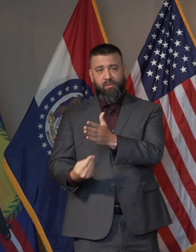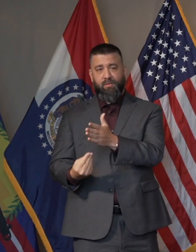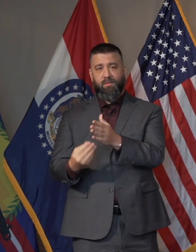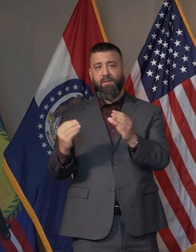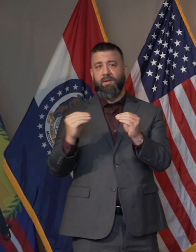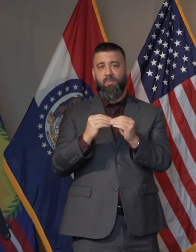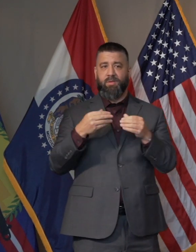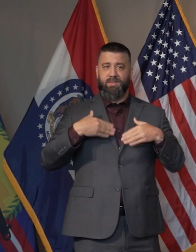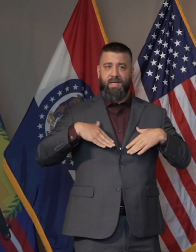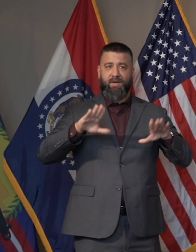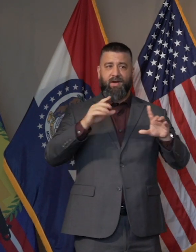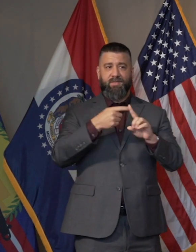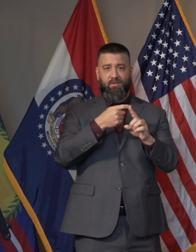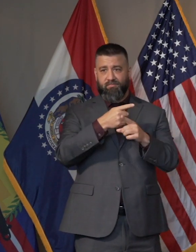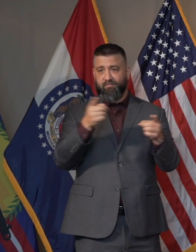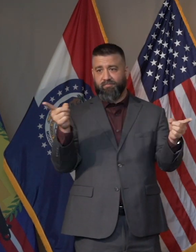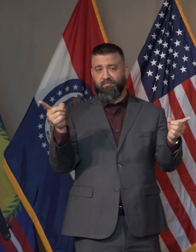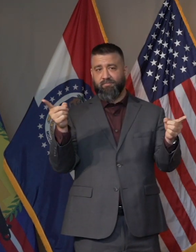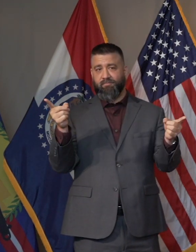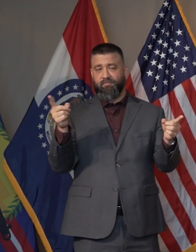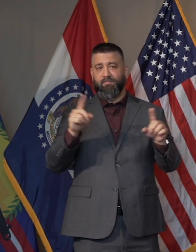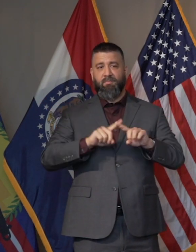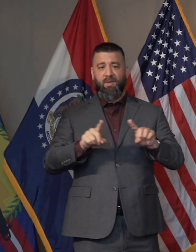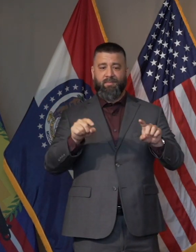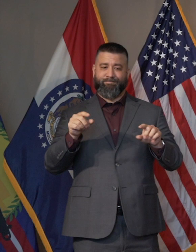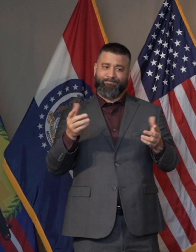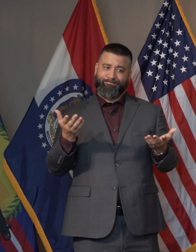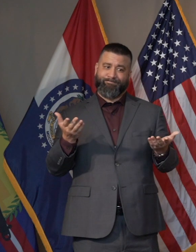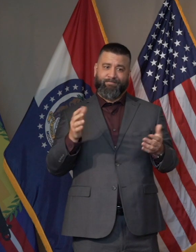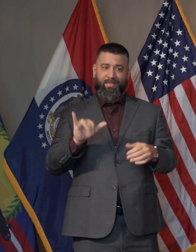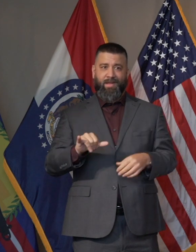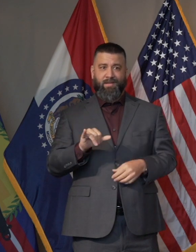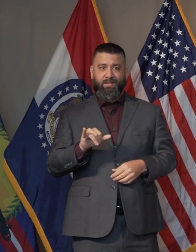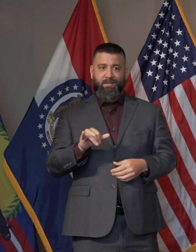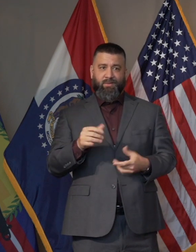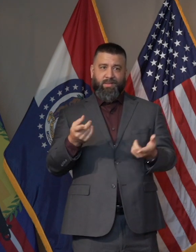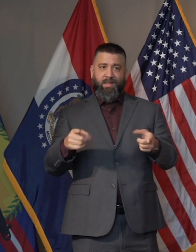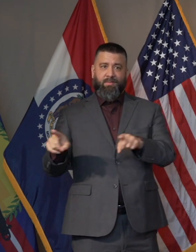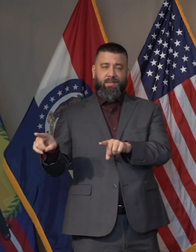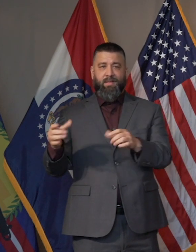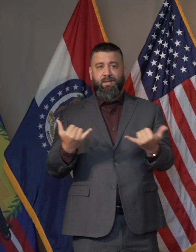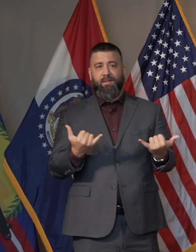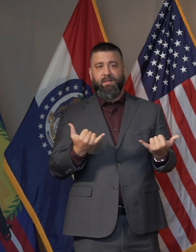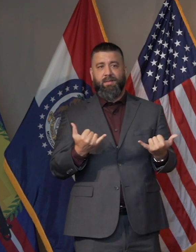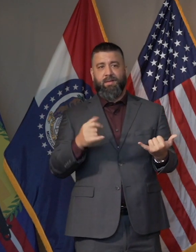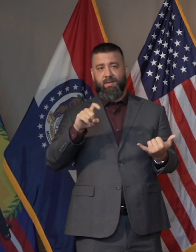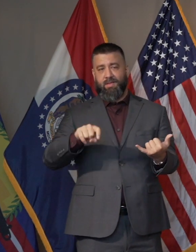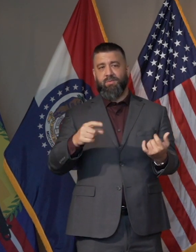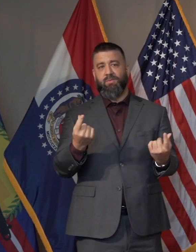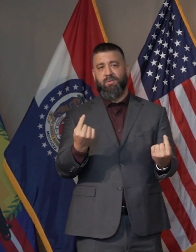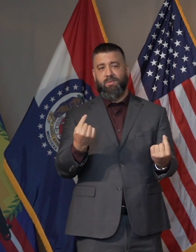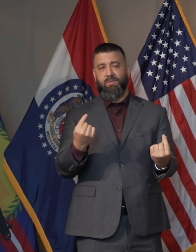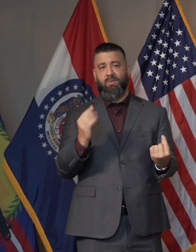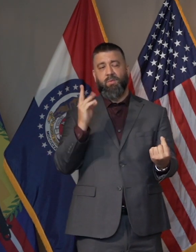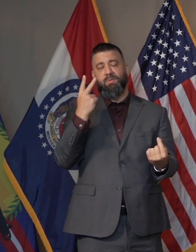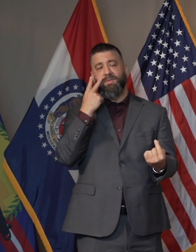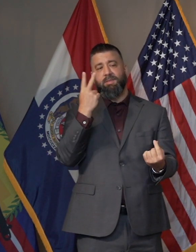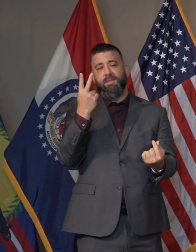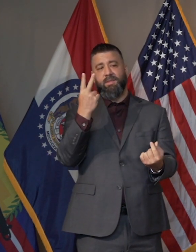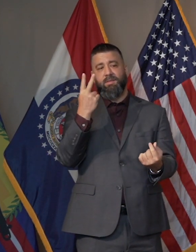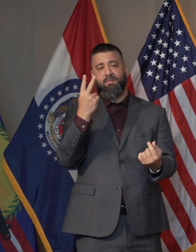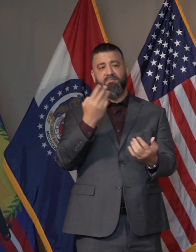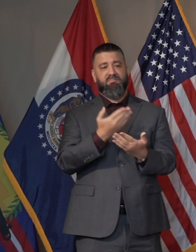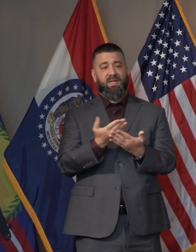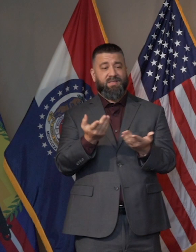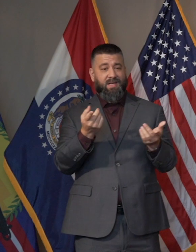great deal more sacrifice that's required in our community. But this is where we are, and this is what we have to do. And we're going to see